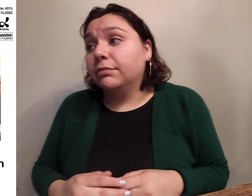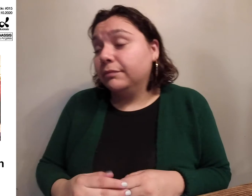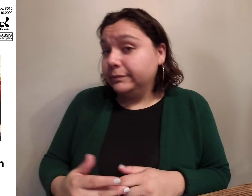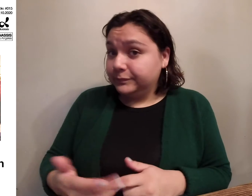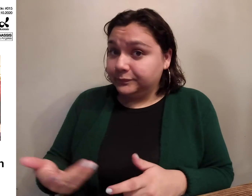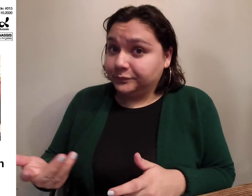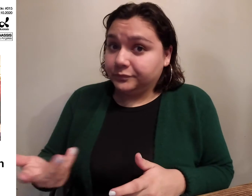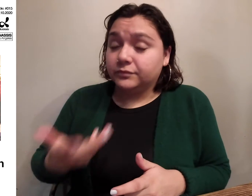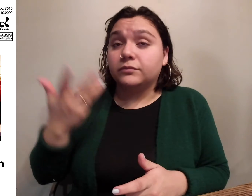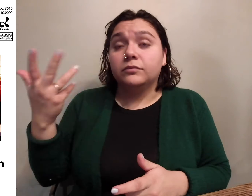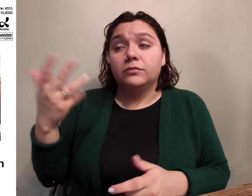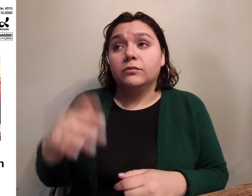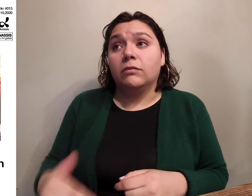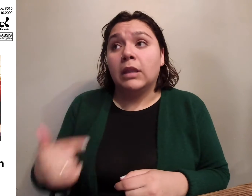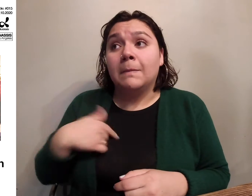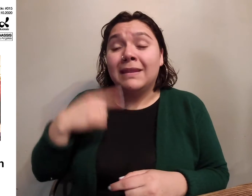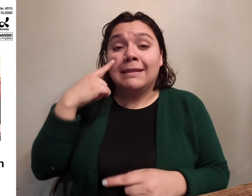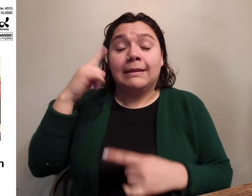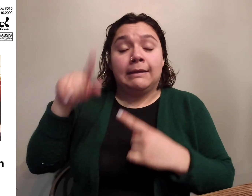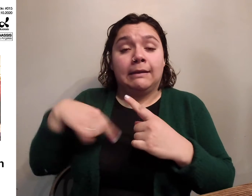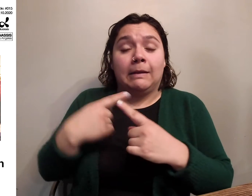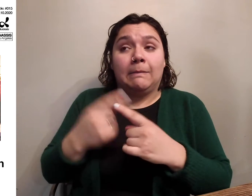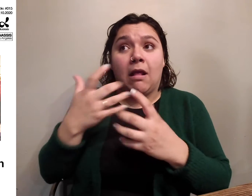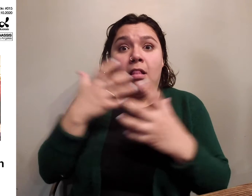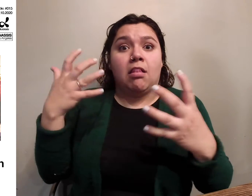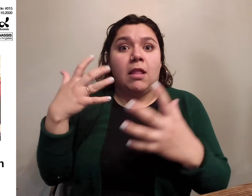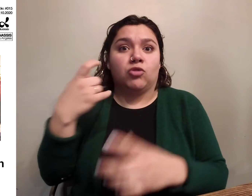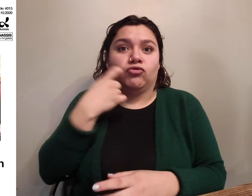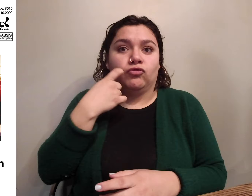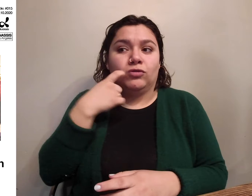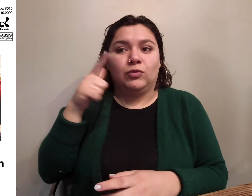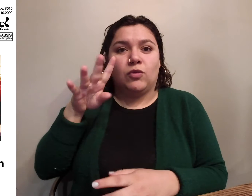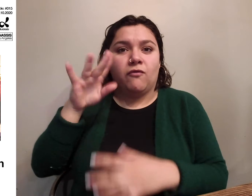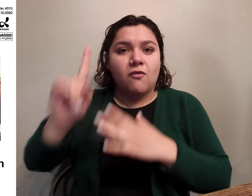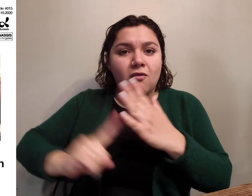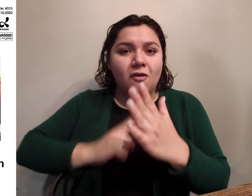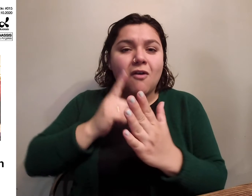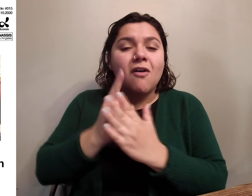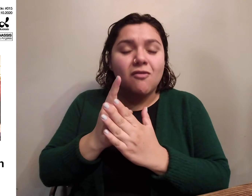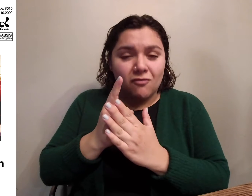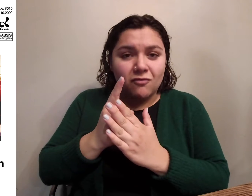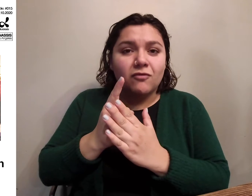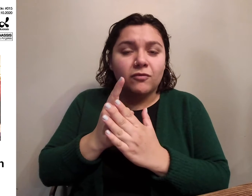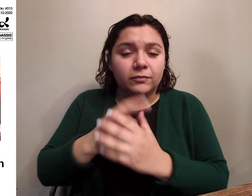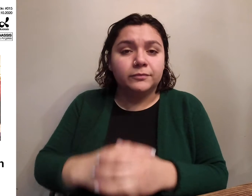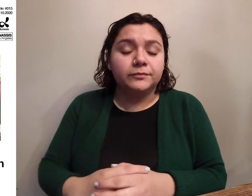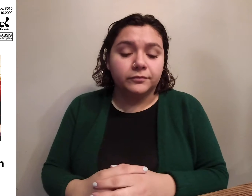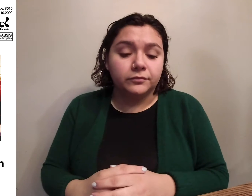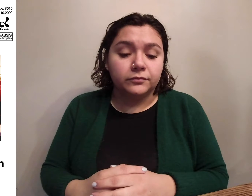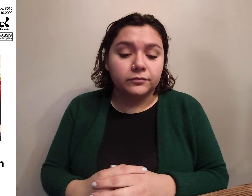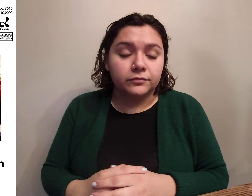Well, I've been thinking about that a lot in the last 24 hours, particularly because